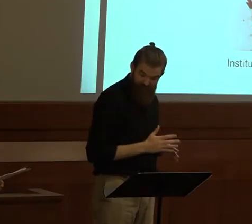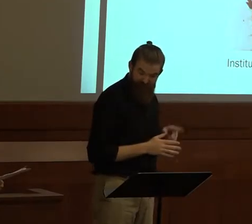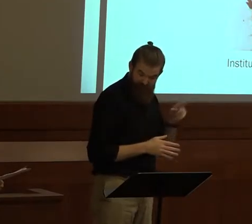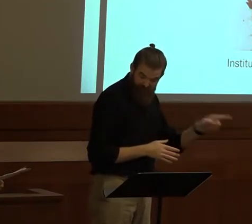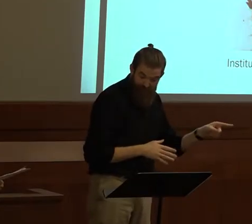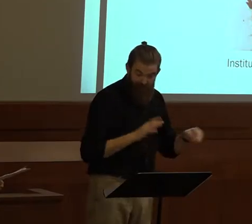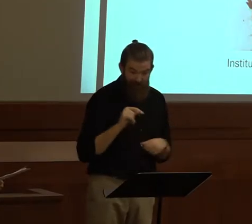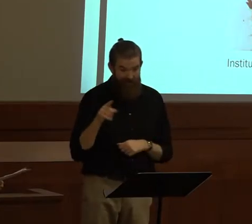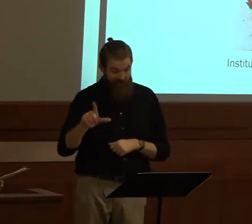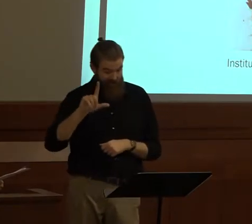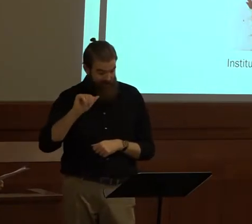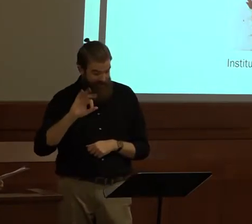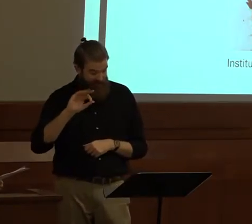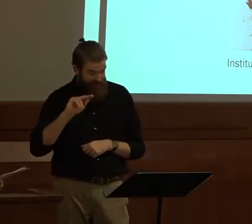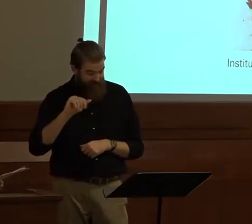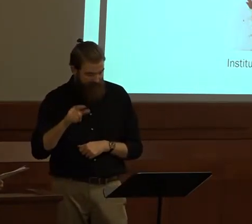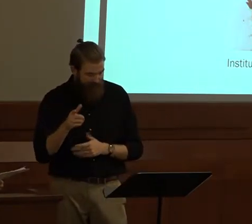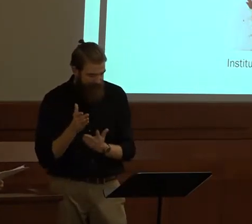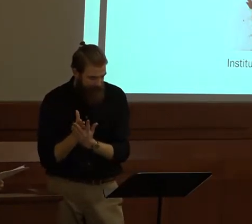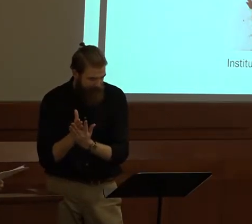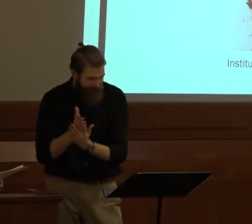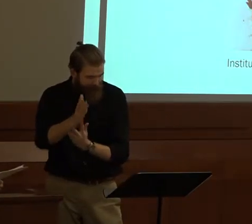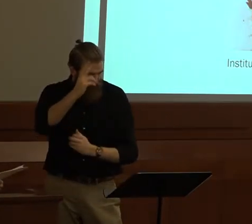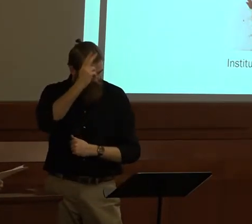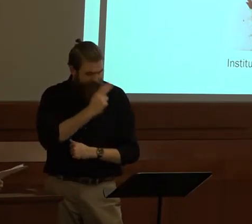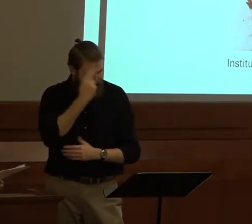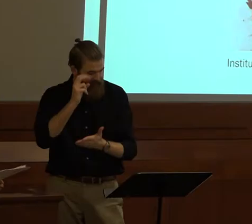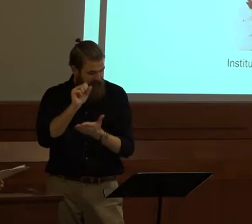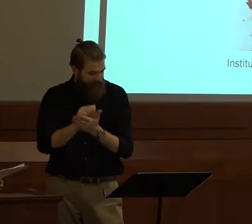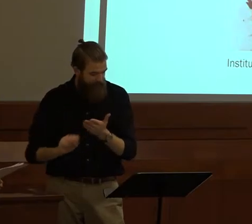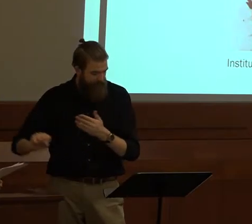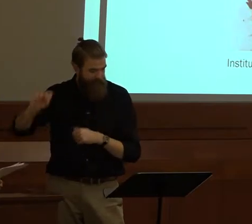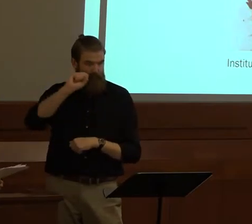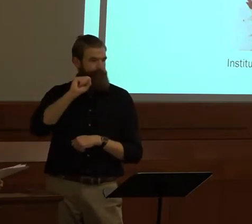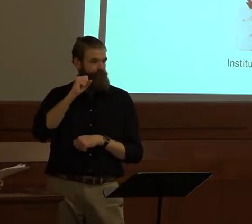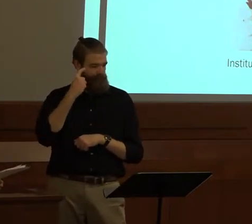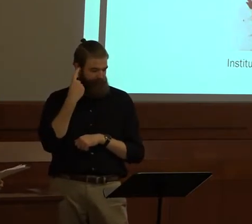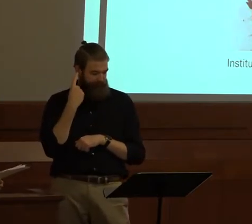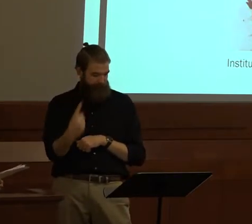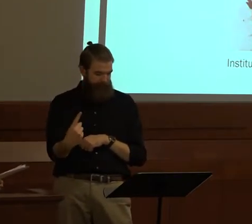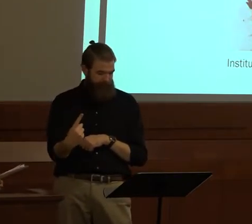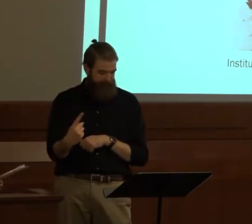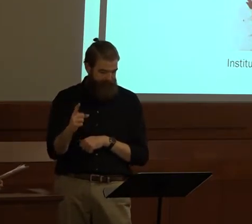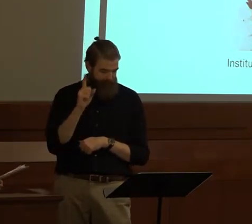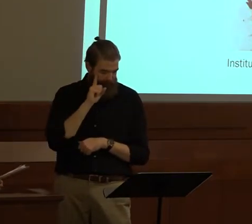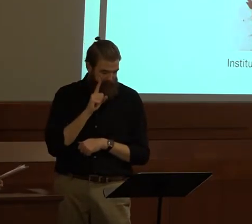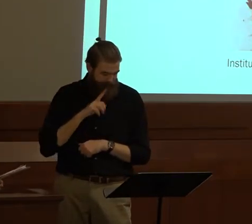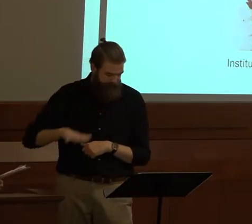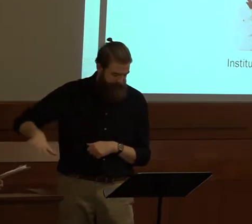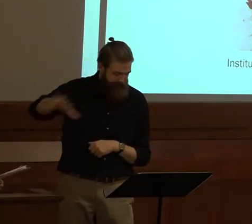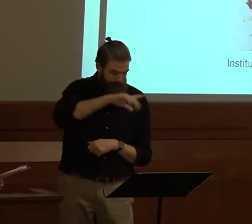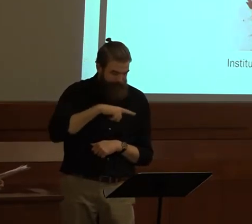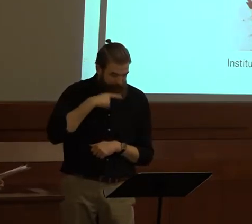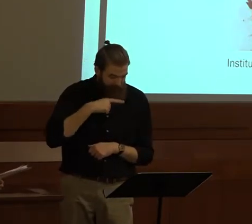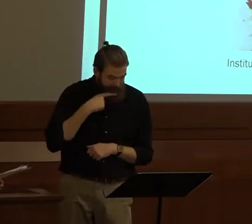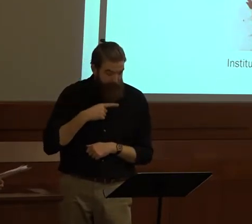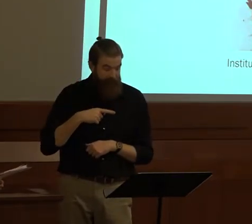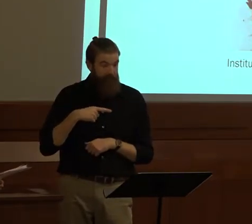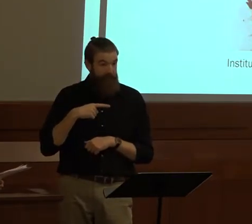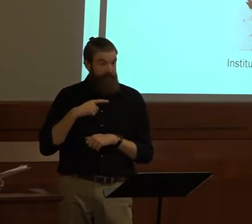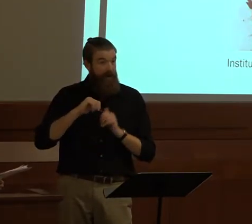priestly formation took years longer than that of Protestant ministers or hearing Catholic seminarians. All of this